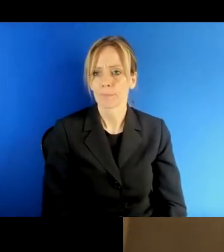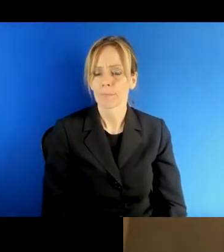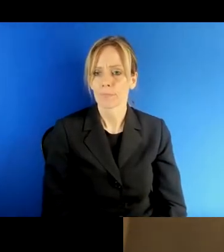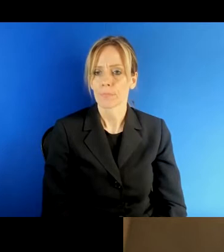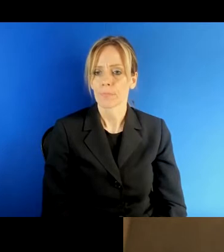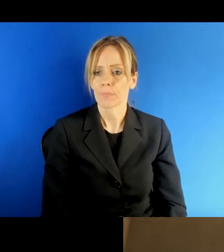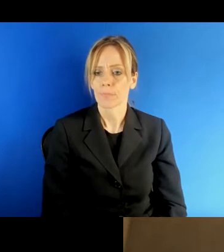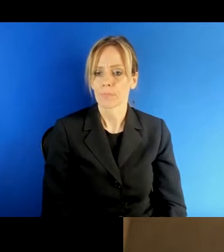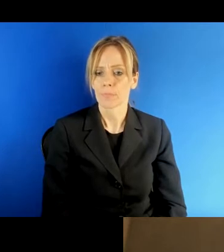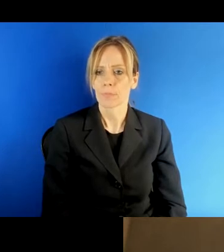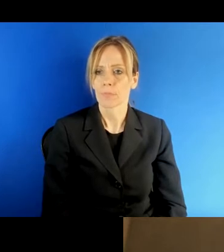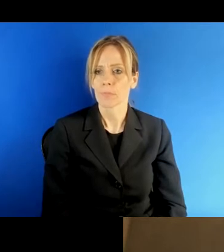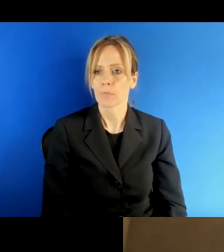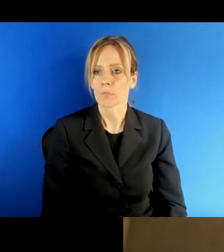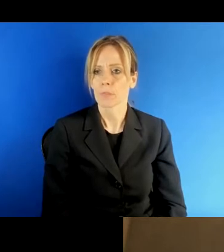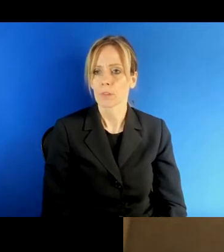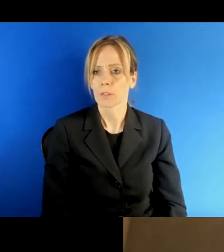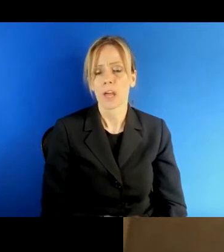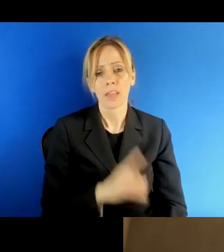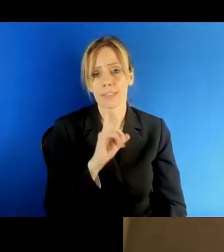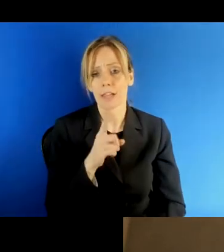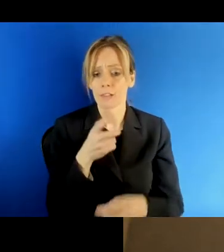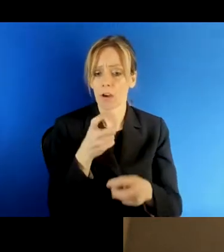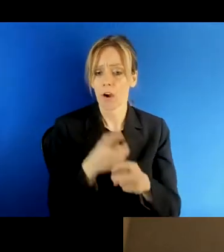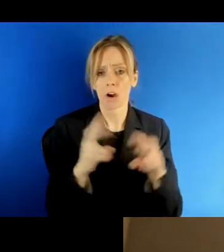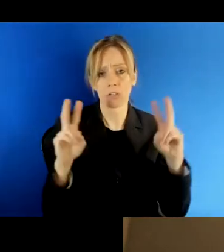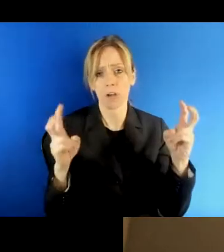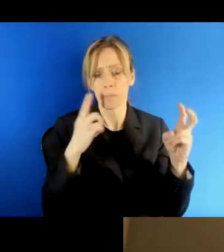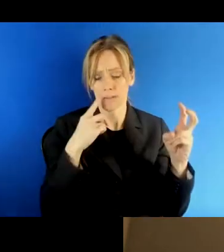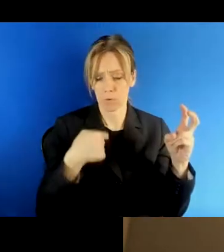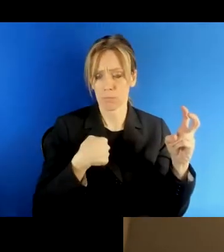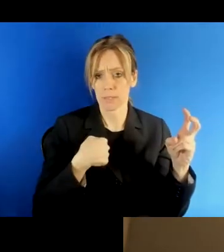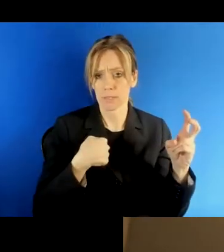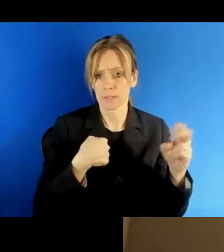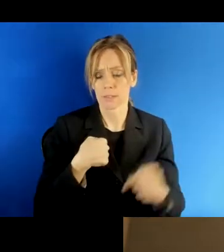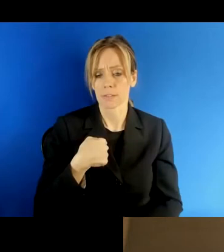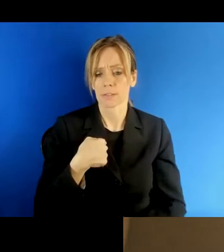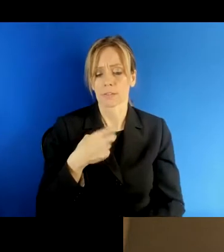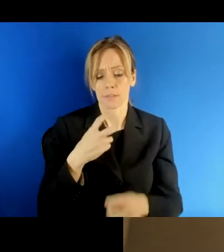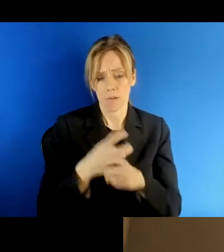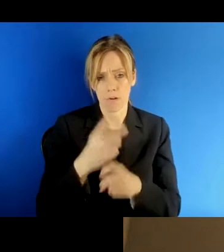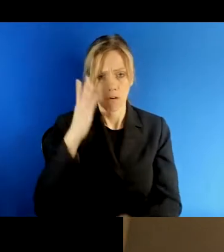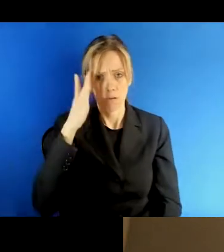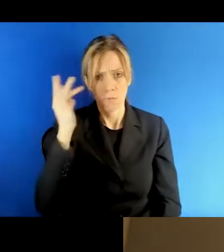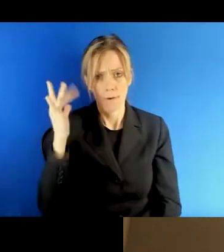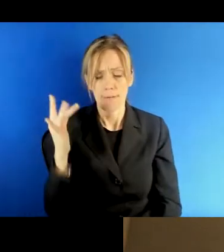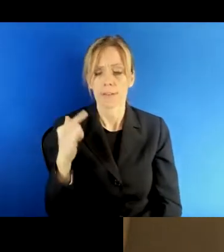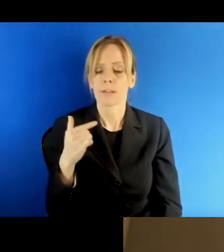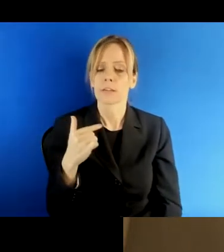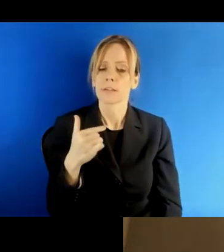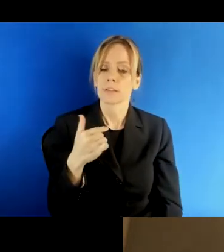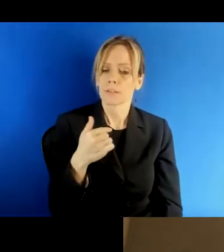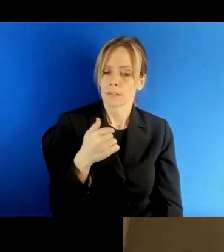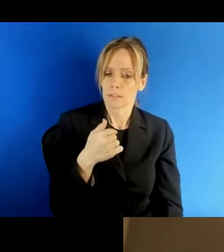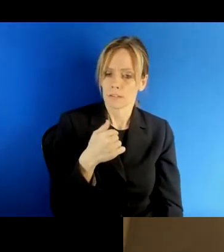And that's a hard topic for me because like I